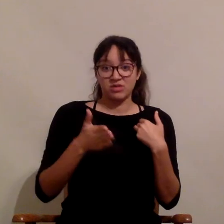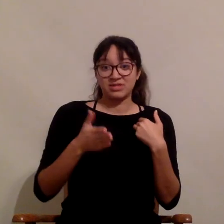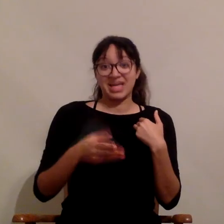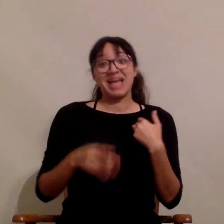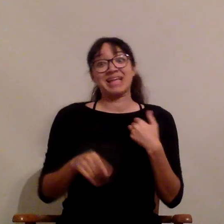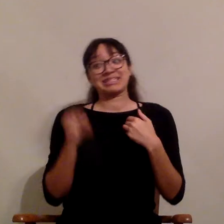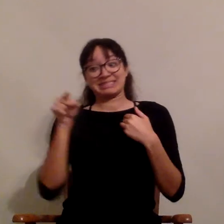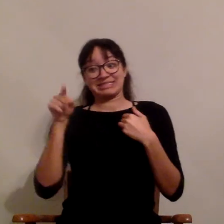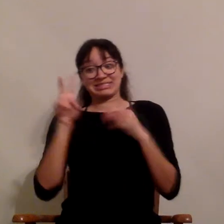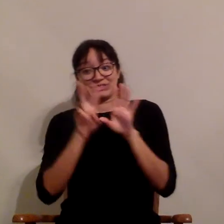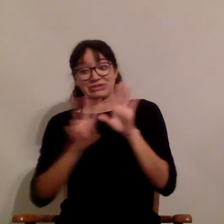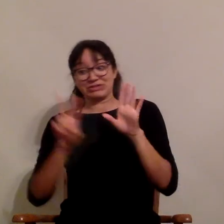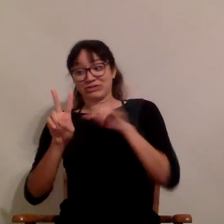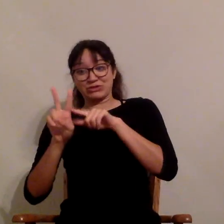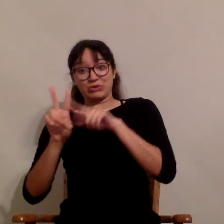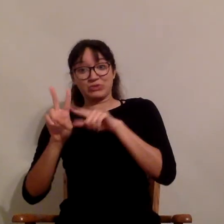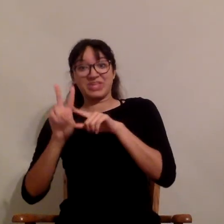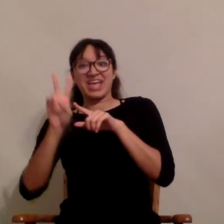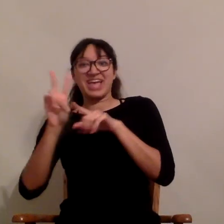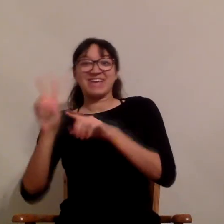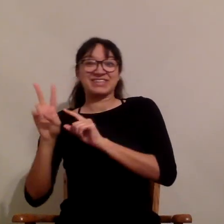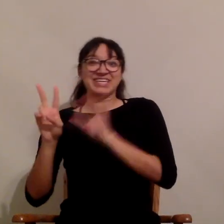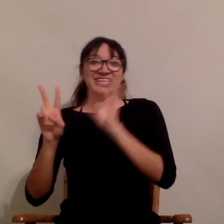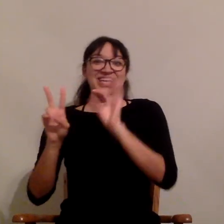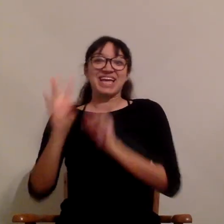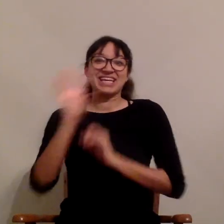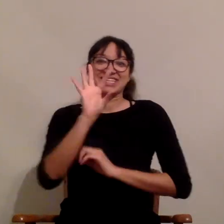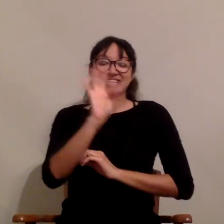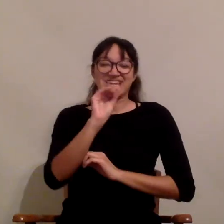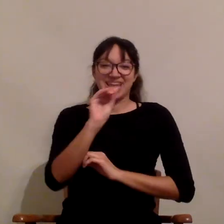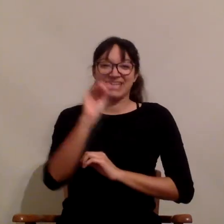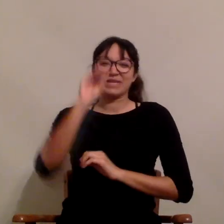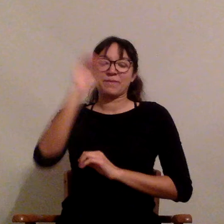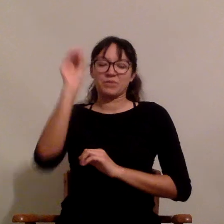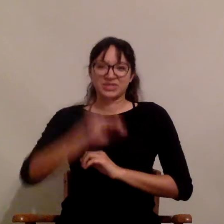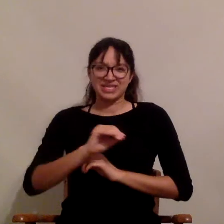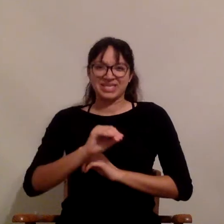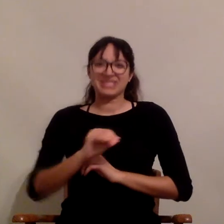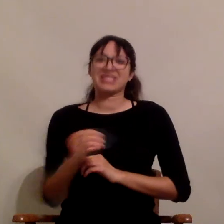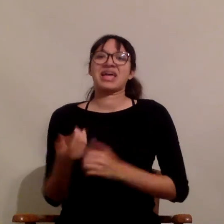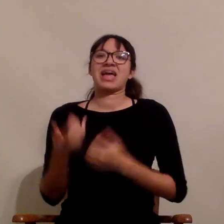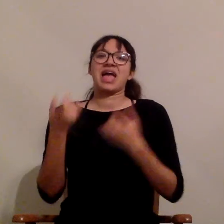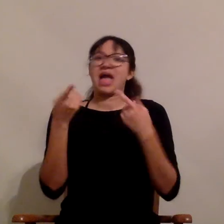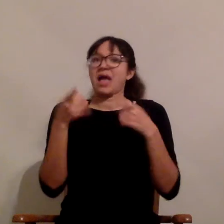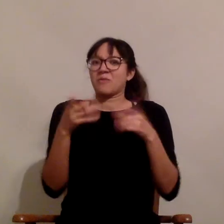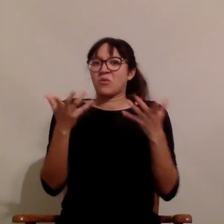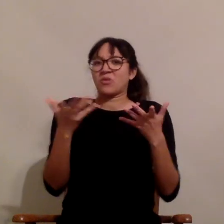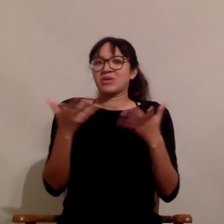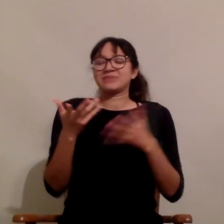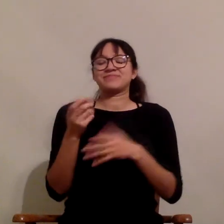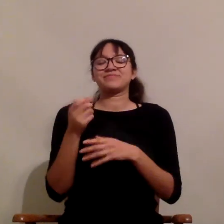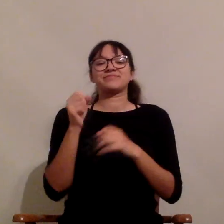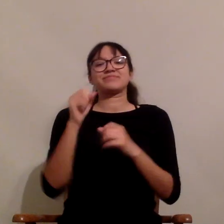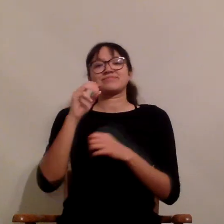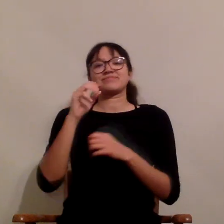to metastases. Metastases is a spread of cancer from a primary site to a distal site through